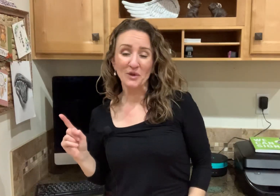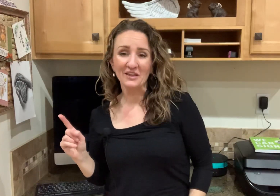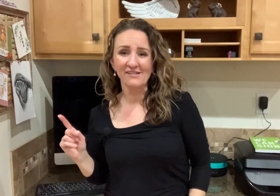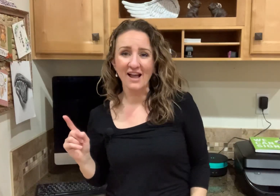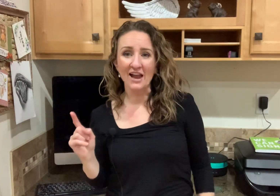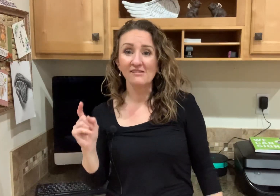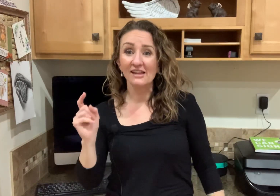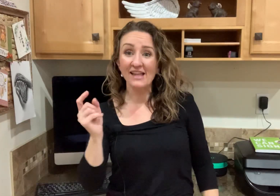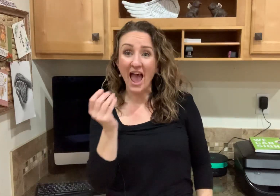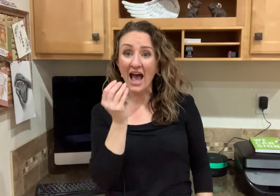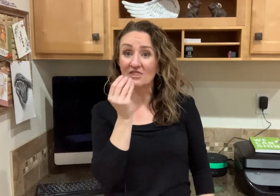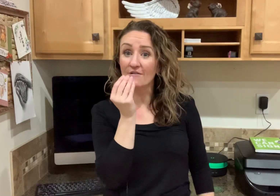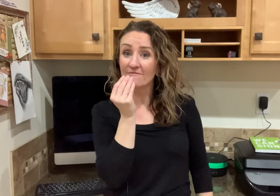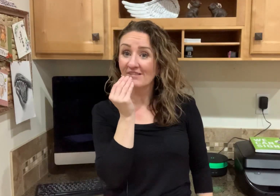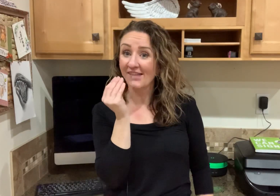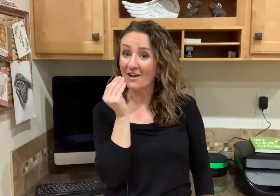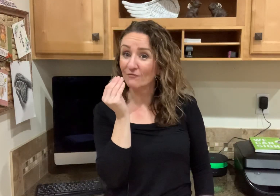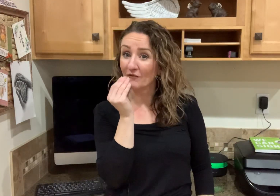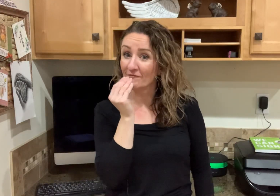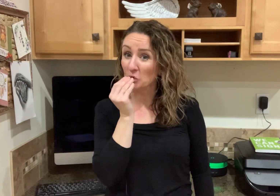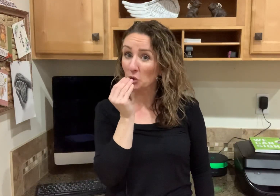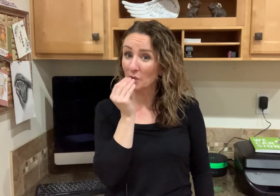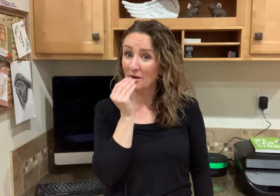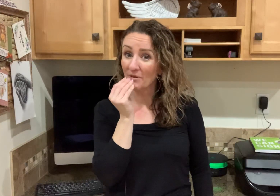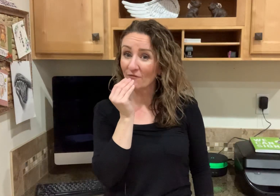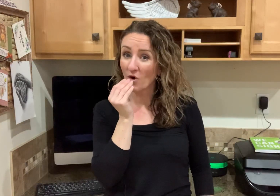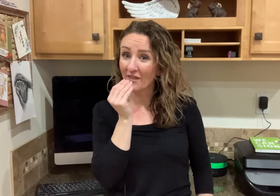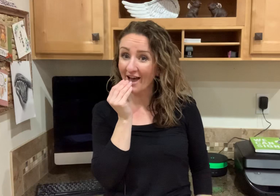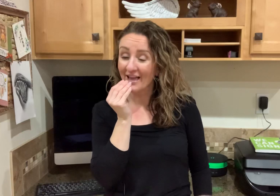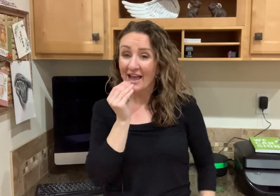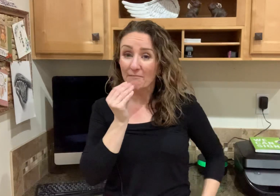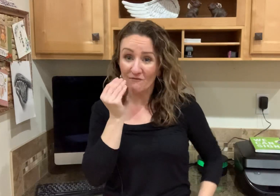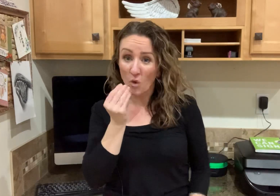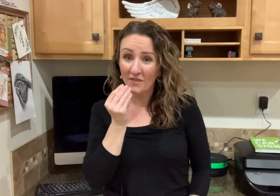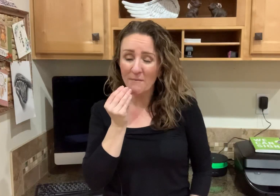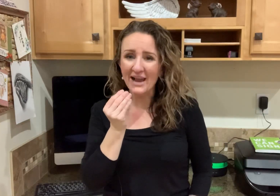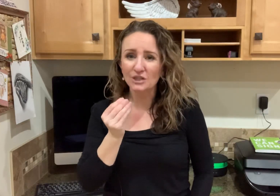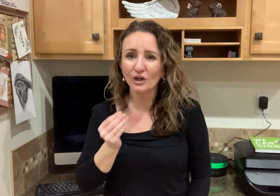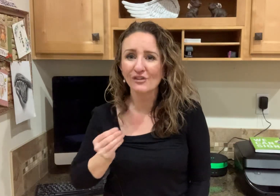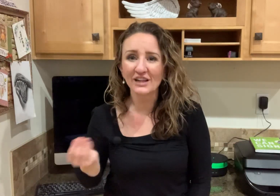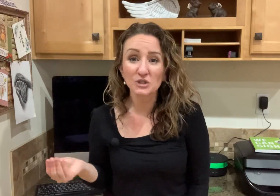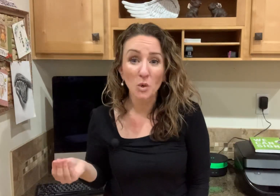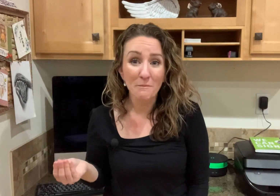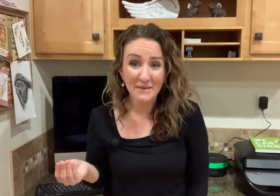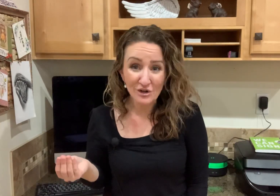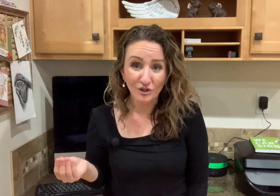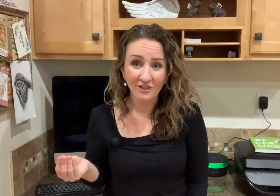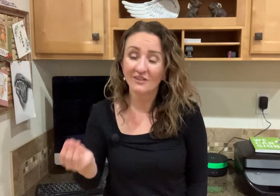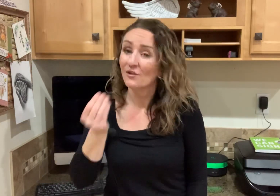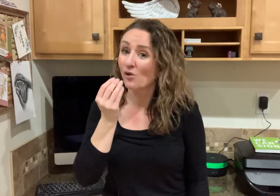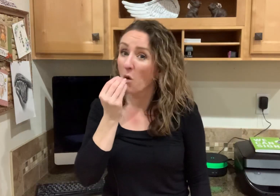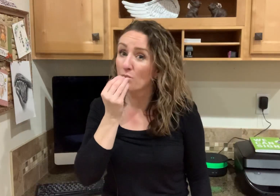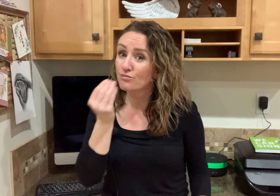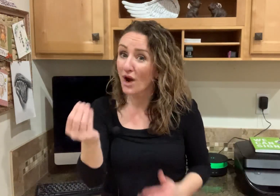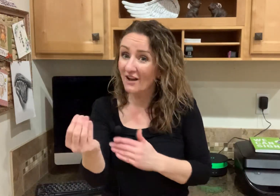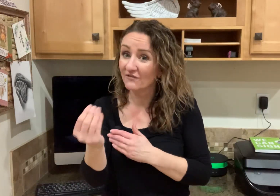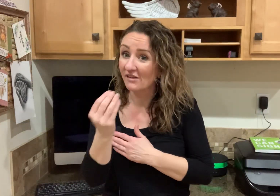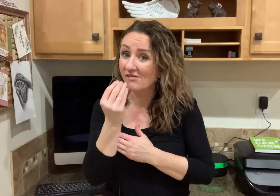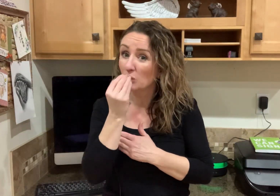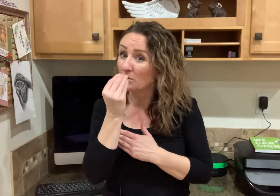these signs is add the sign for food before them, and it turns it into a meal. So breakfast would be